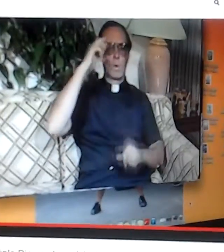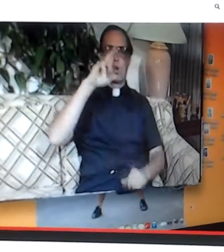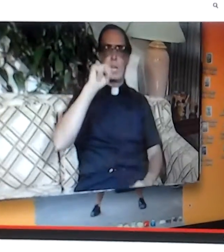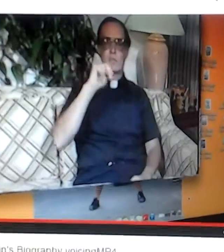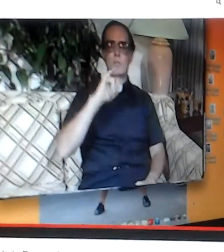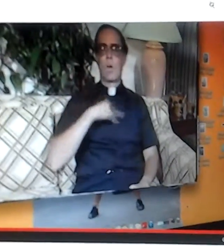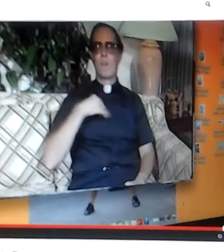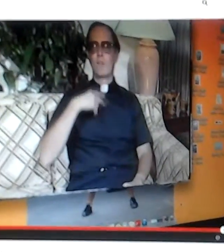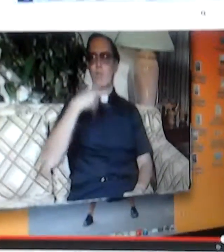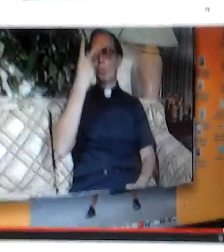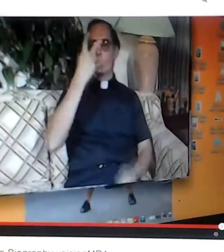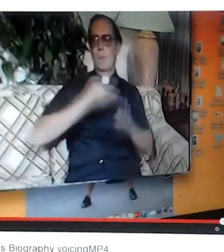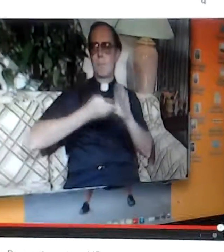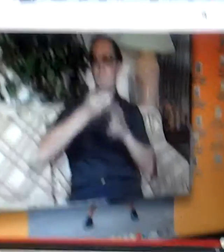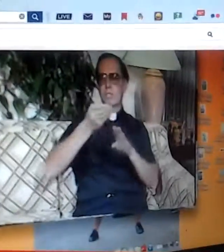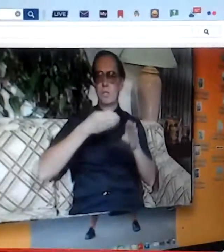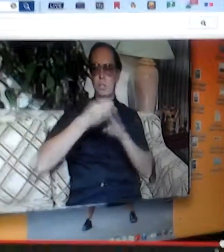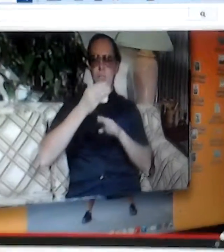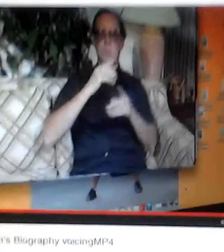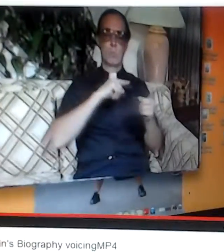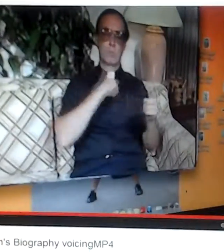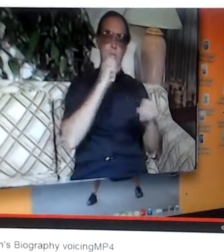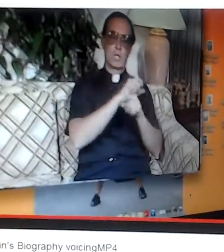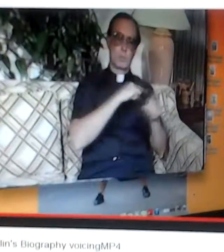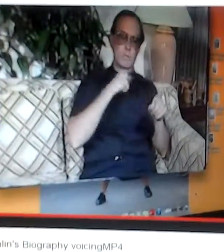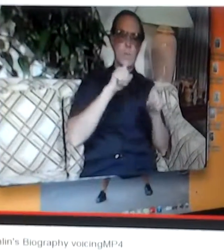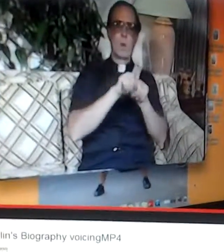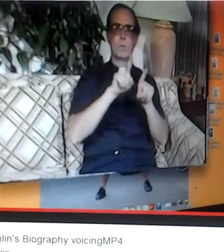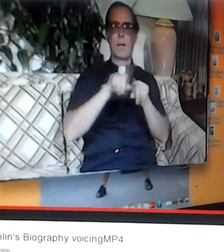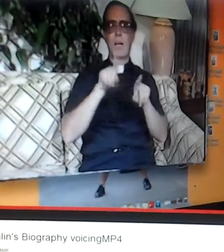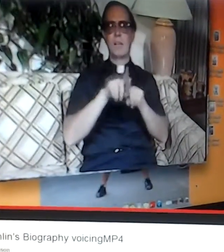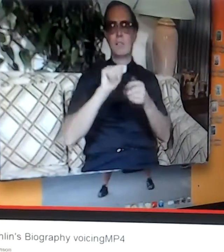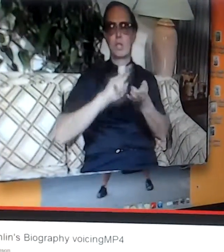They said this was a challenge. I hope you have a license to be here.